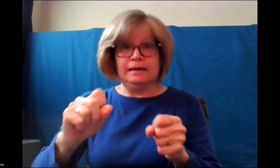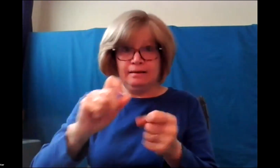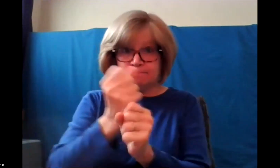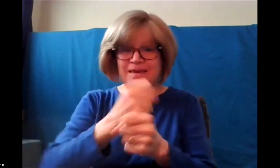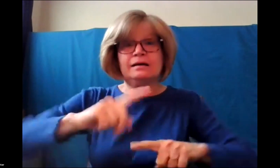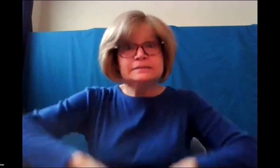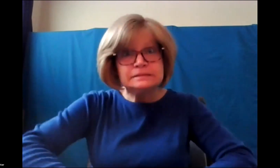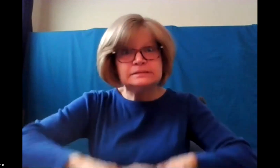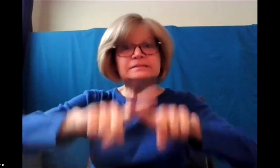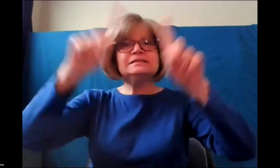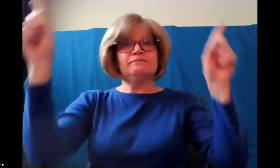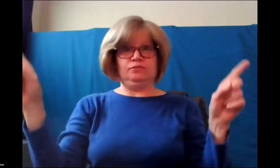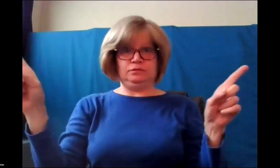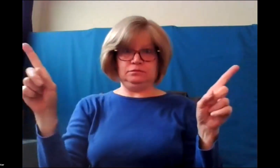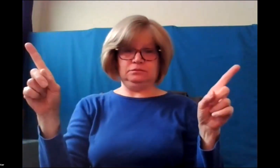difference.